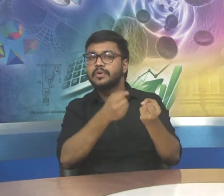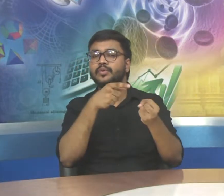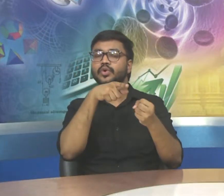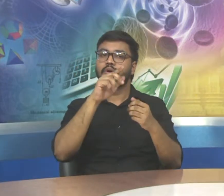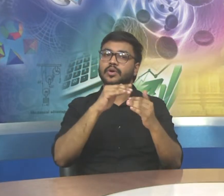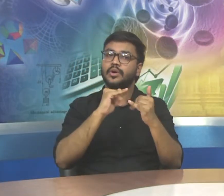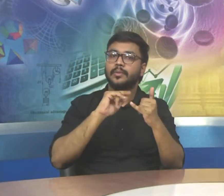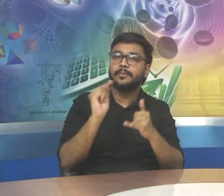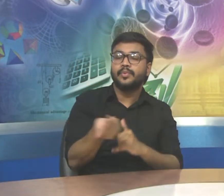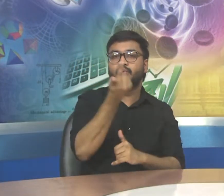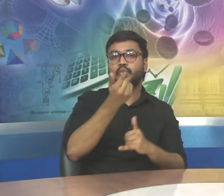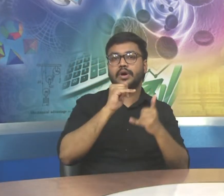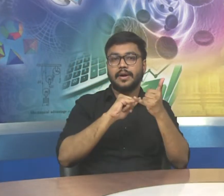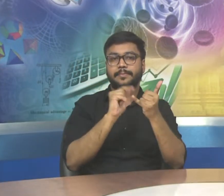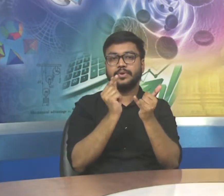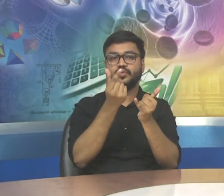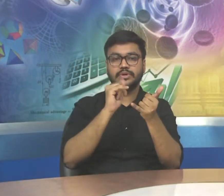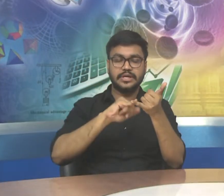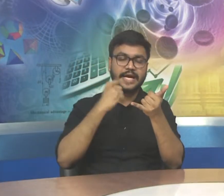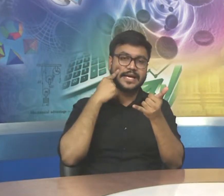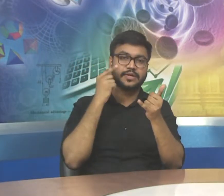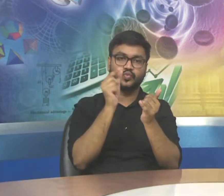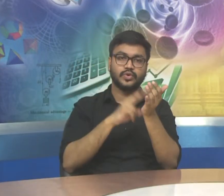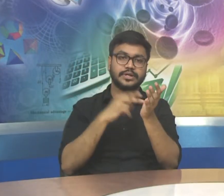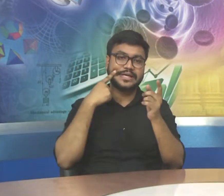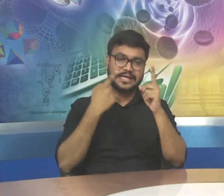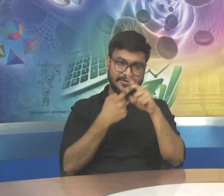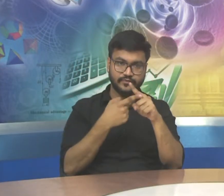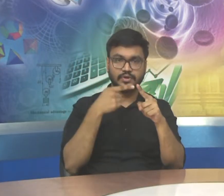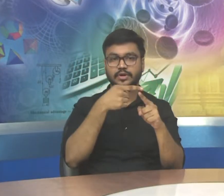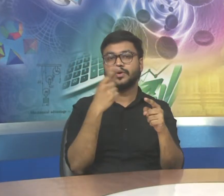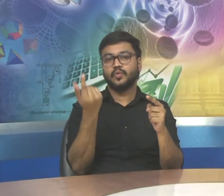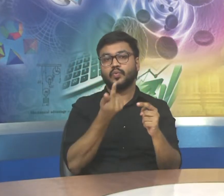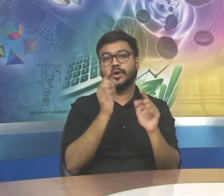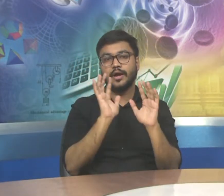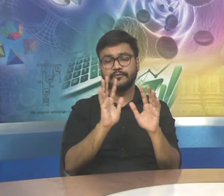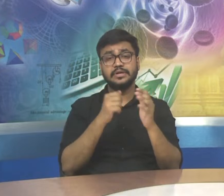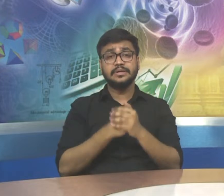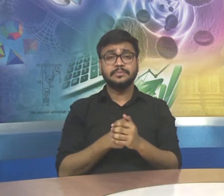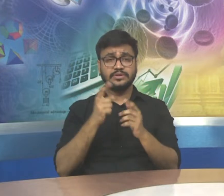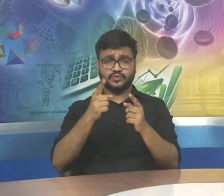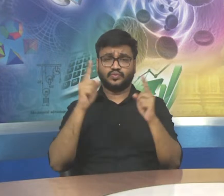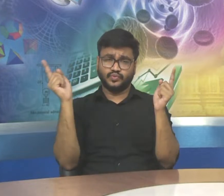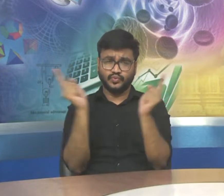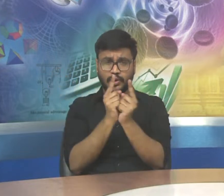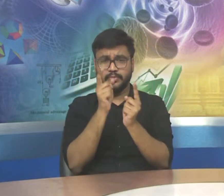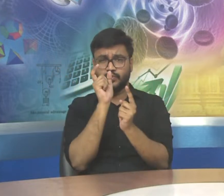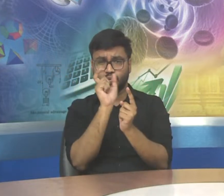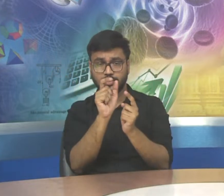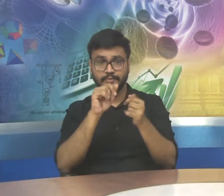to calculate something. In simple words, SI units are common